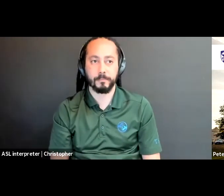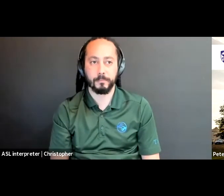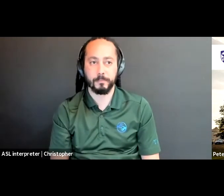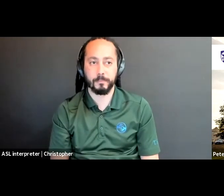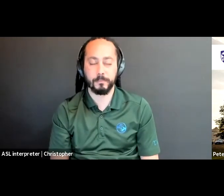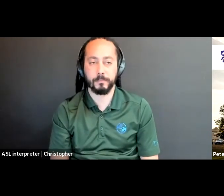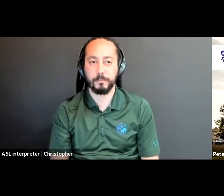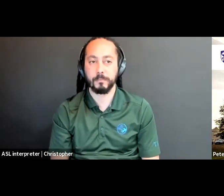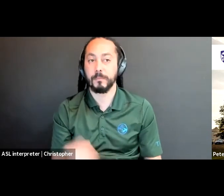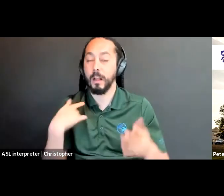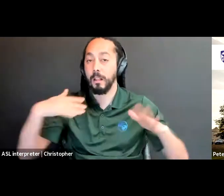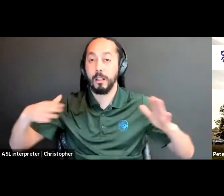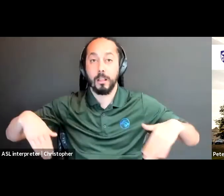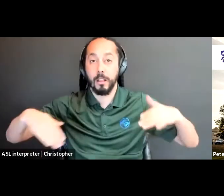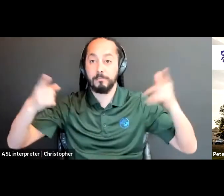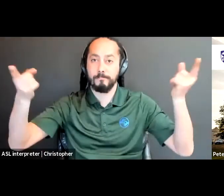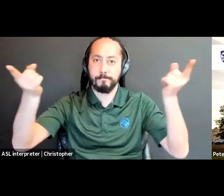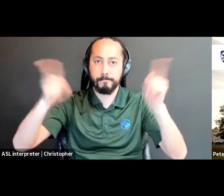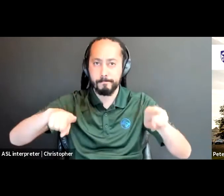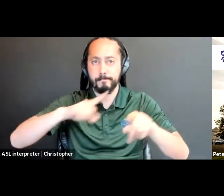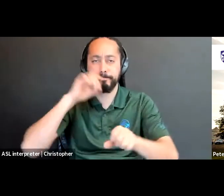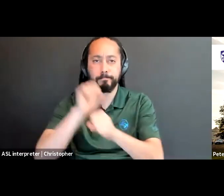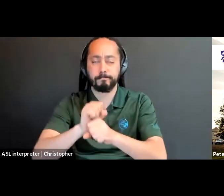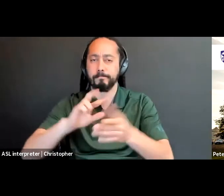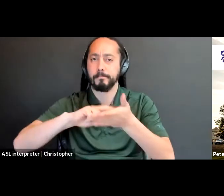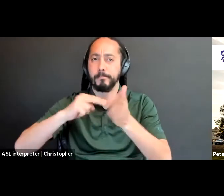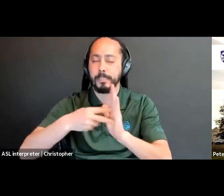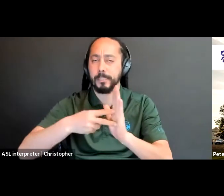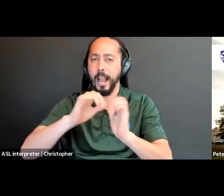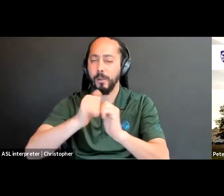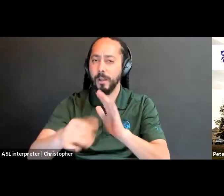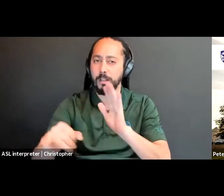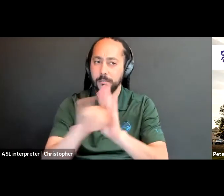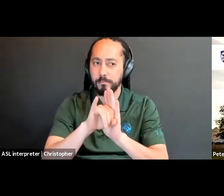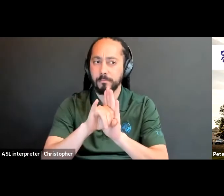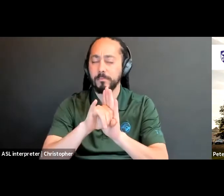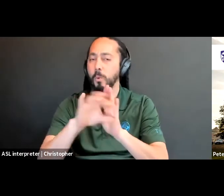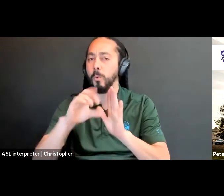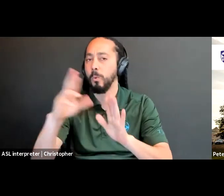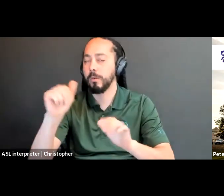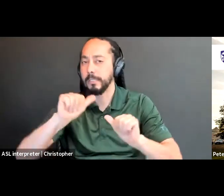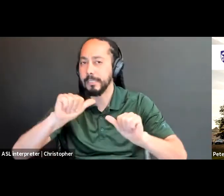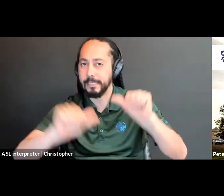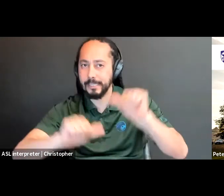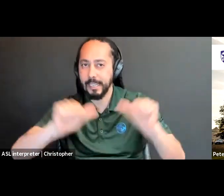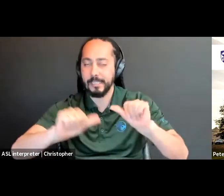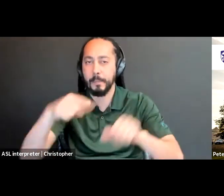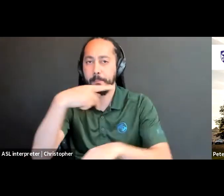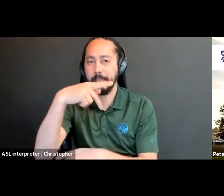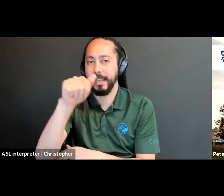consensus on the proper definition of how to identify or reliably assess parental